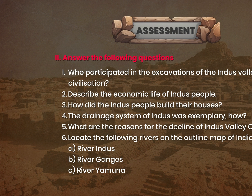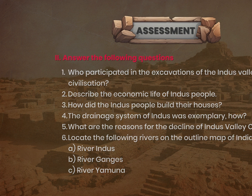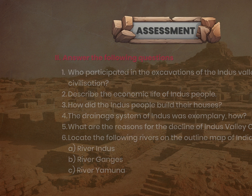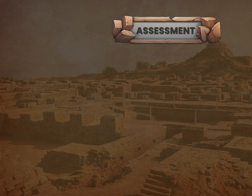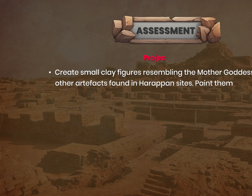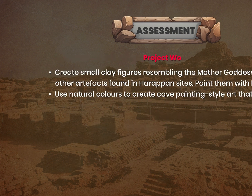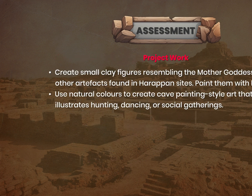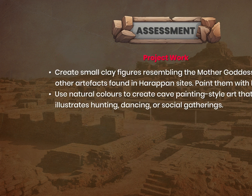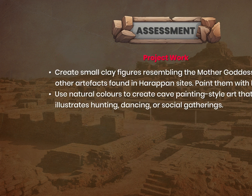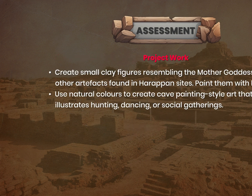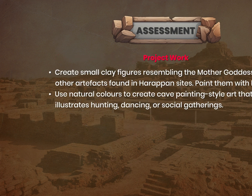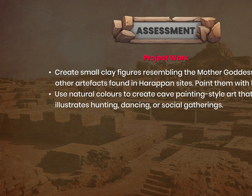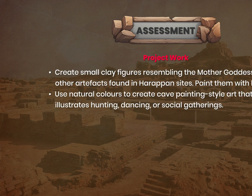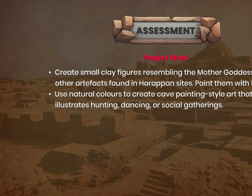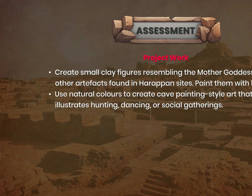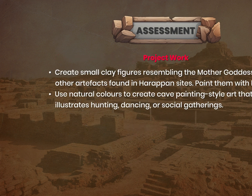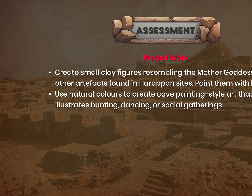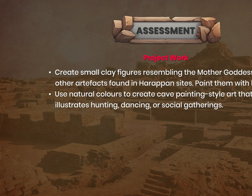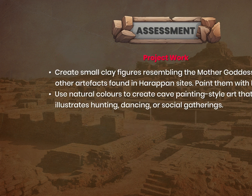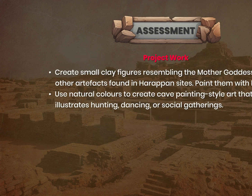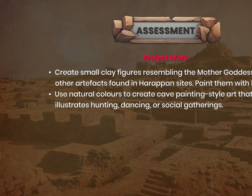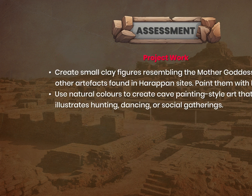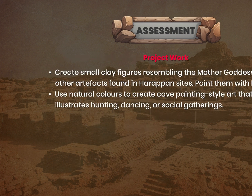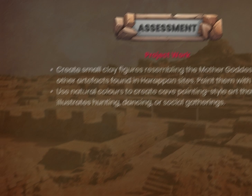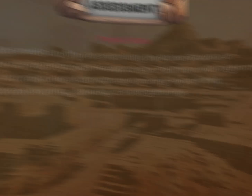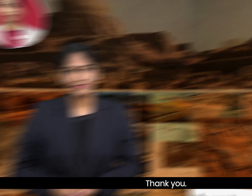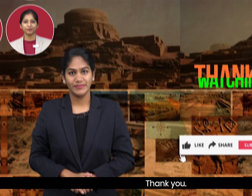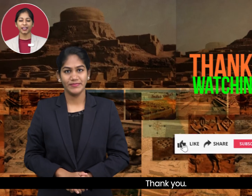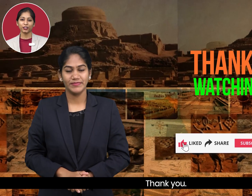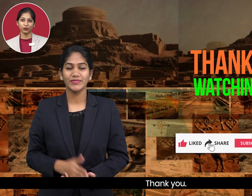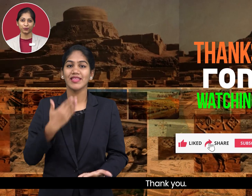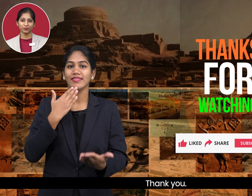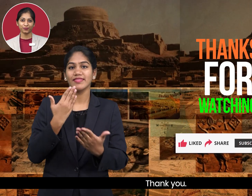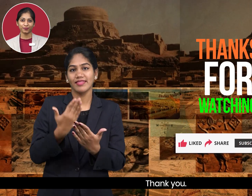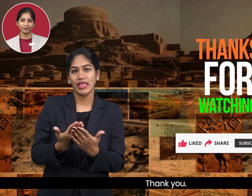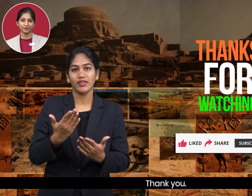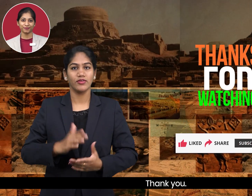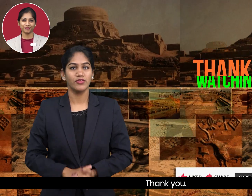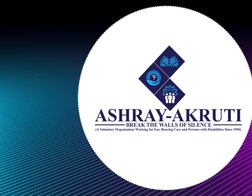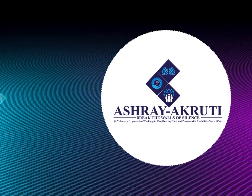Thank you.